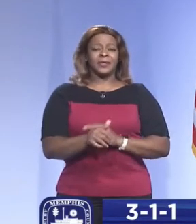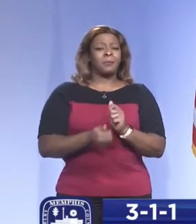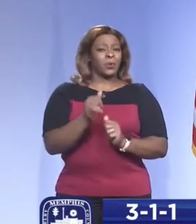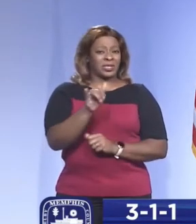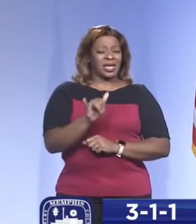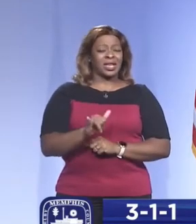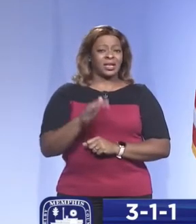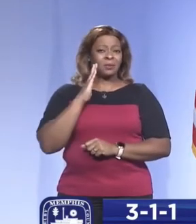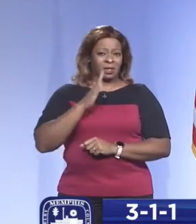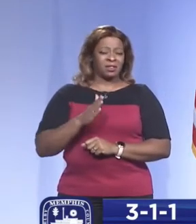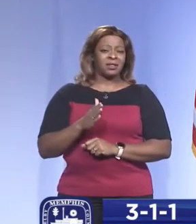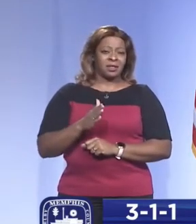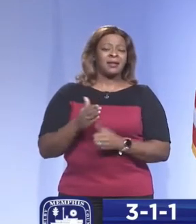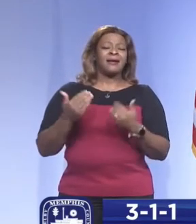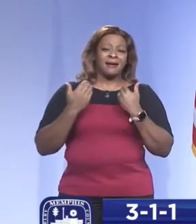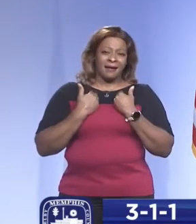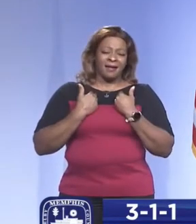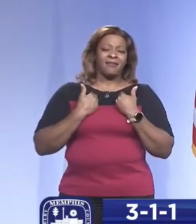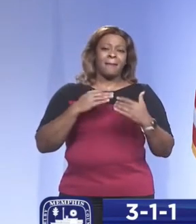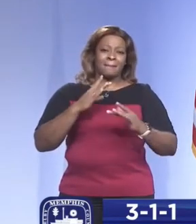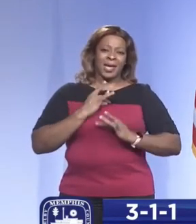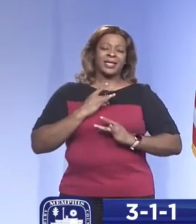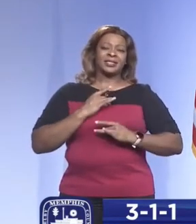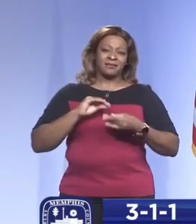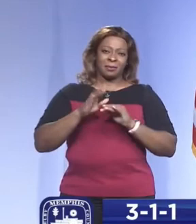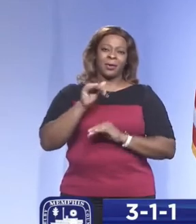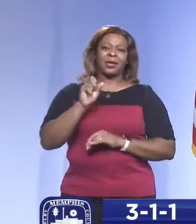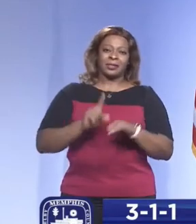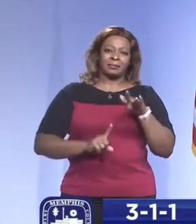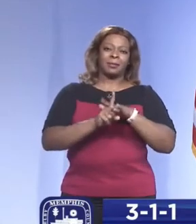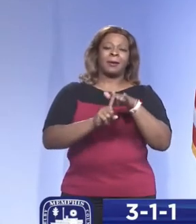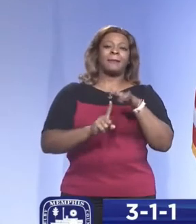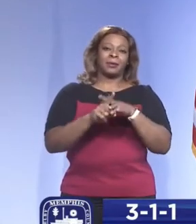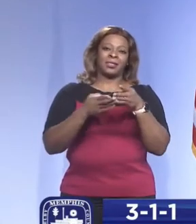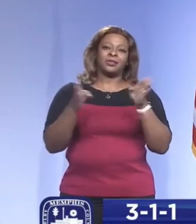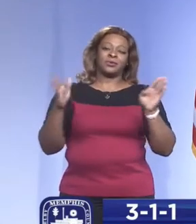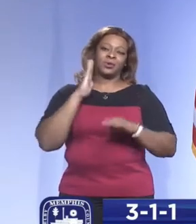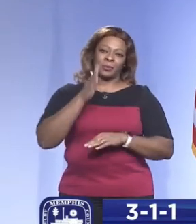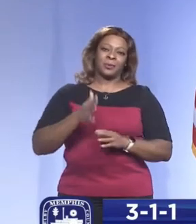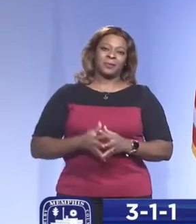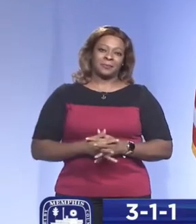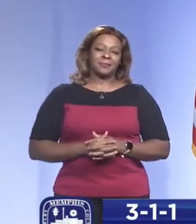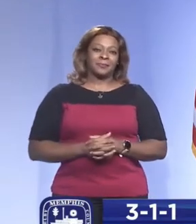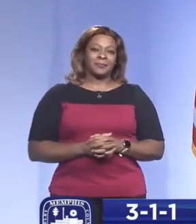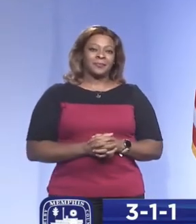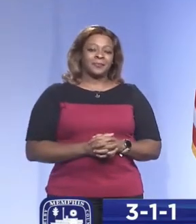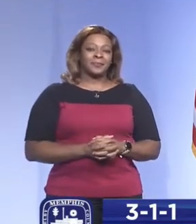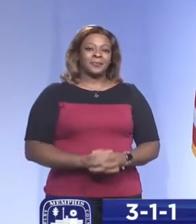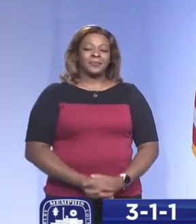likely to have positive cases in general.